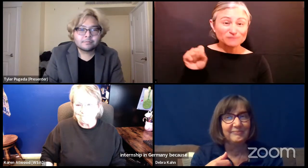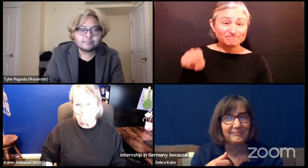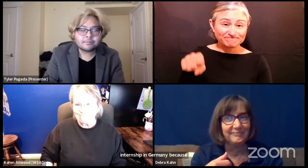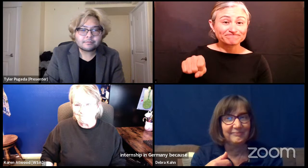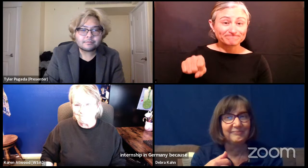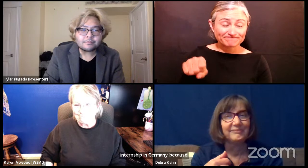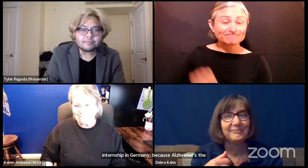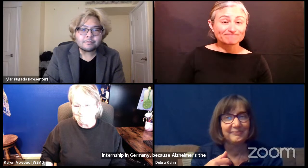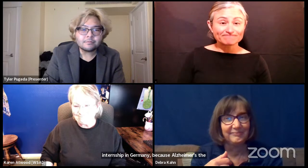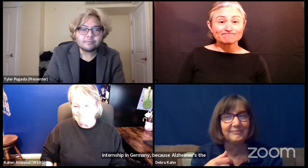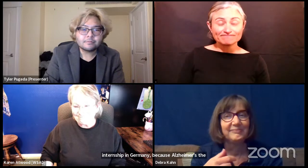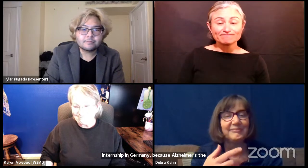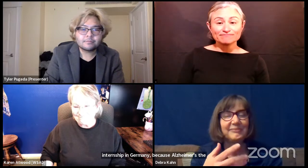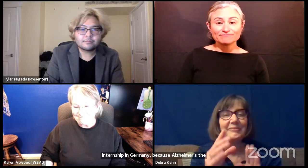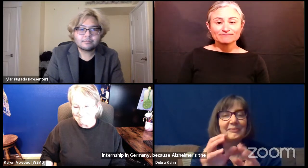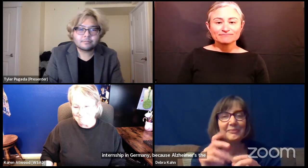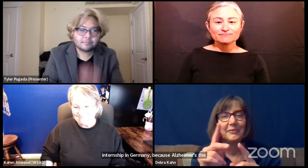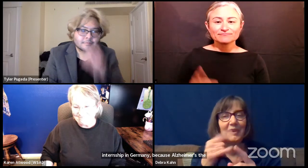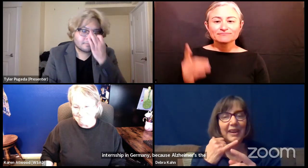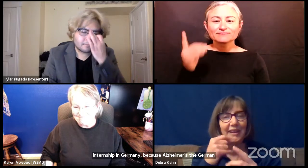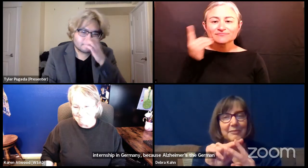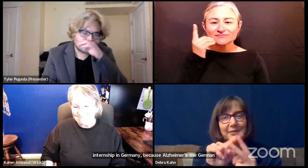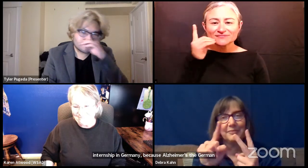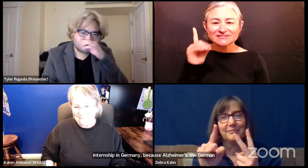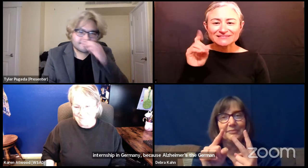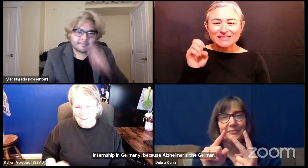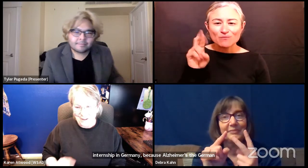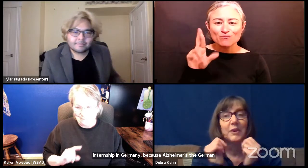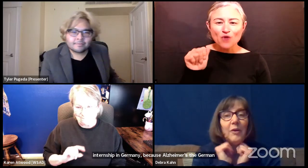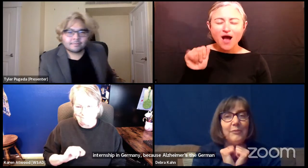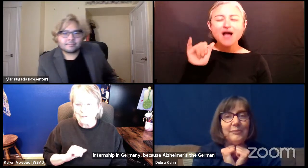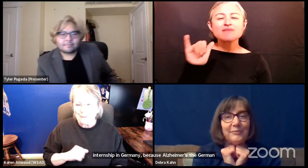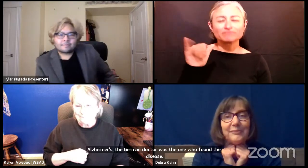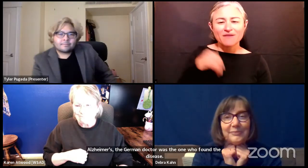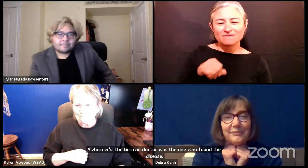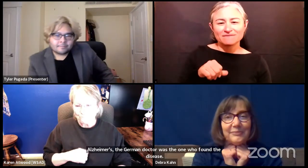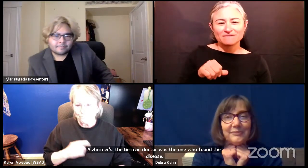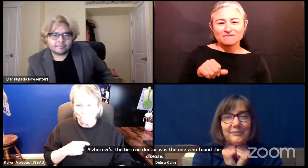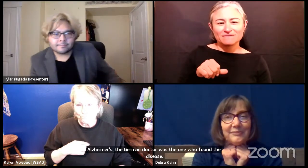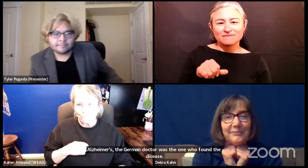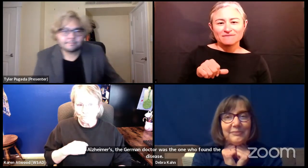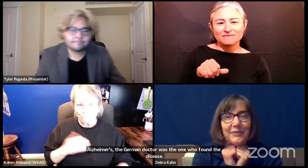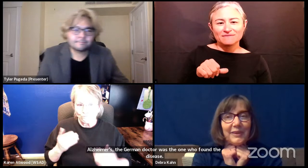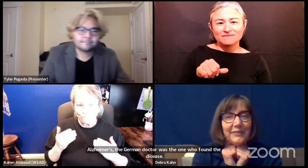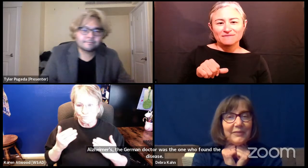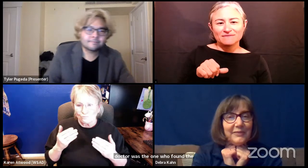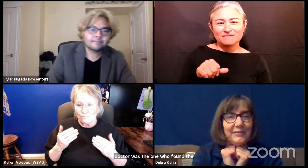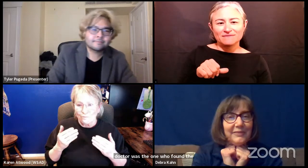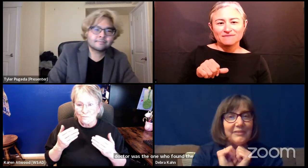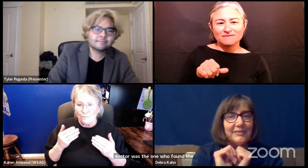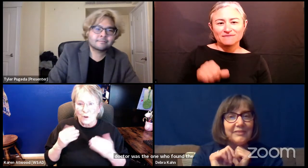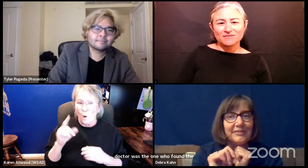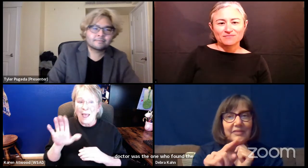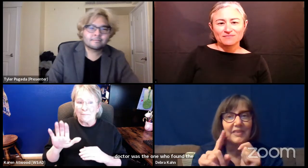for Alzheimer's. So I think it is important that they socialize.